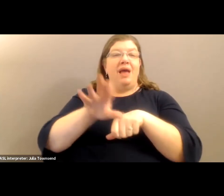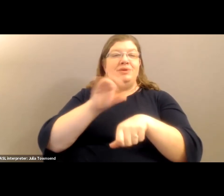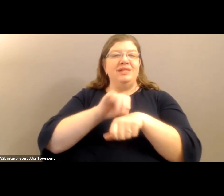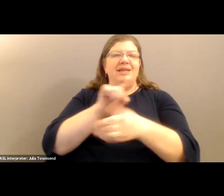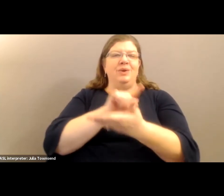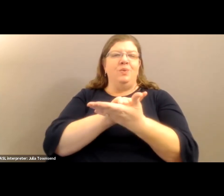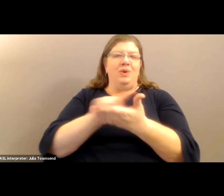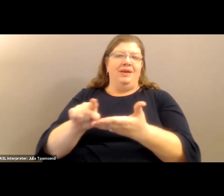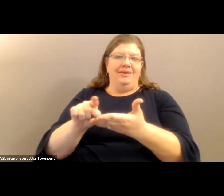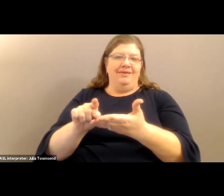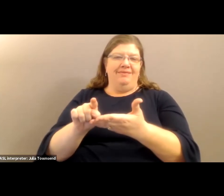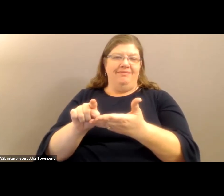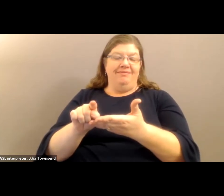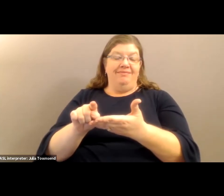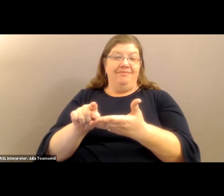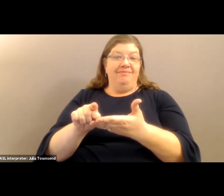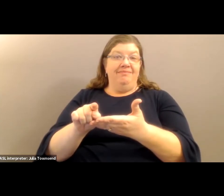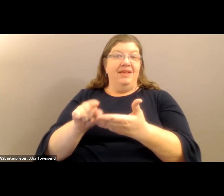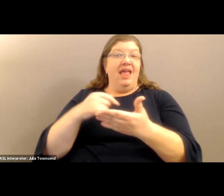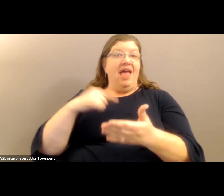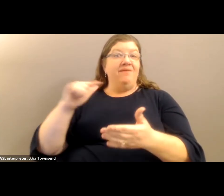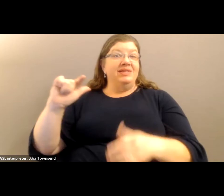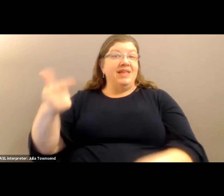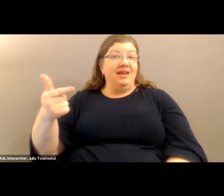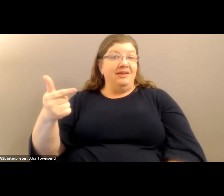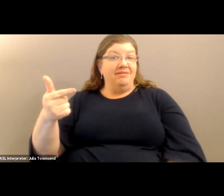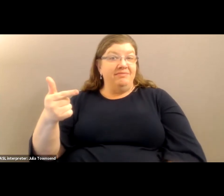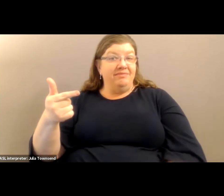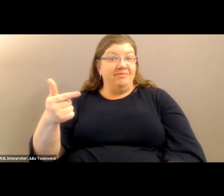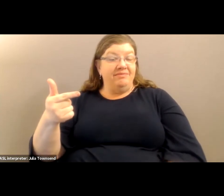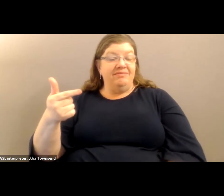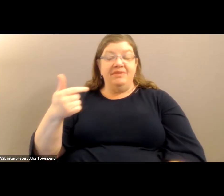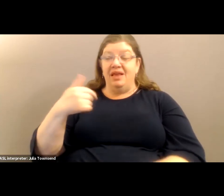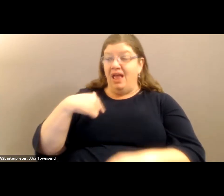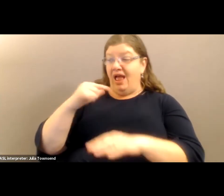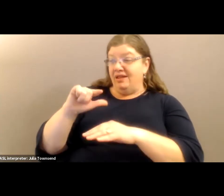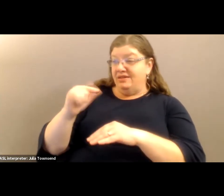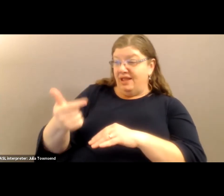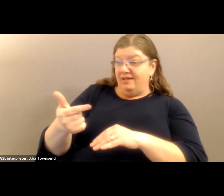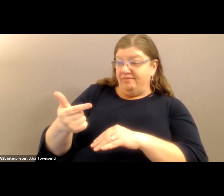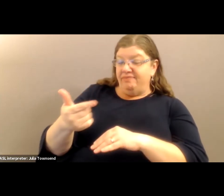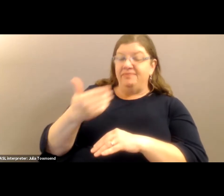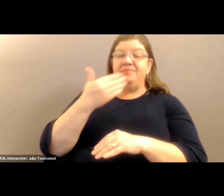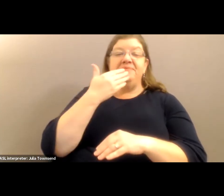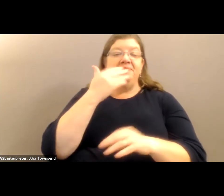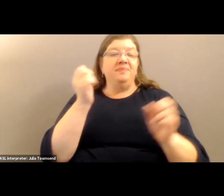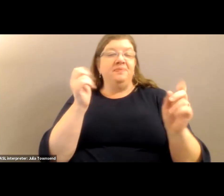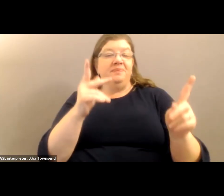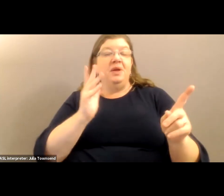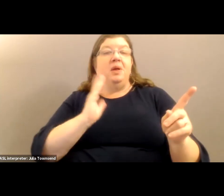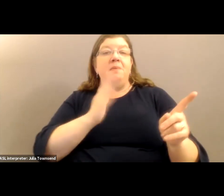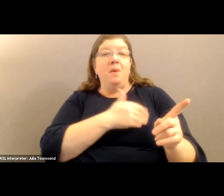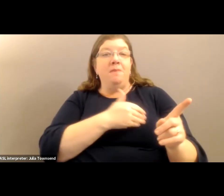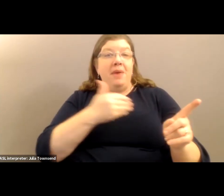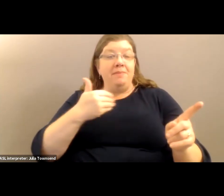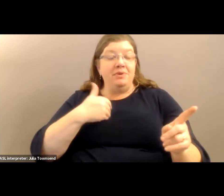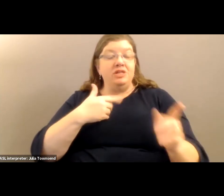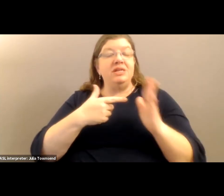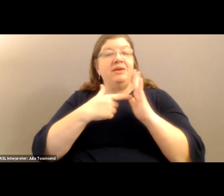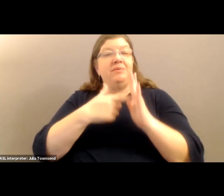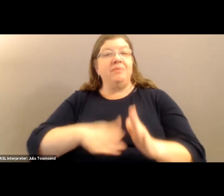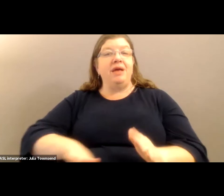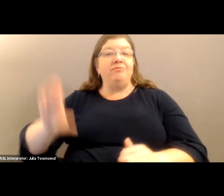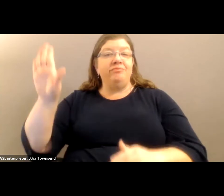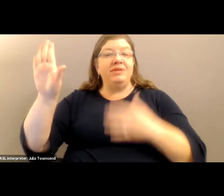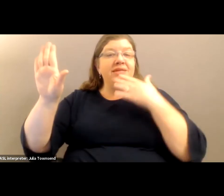Week. Do I have a second? I Ms. second. Alvarez? Okay, board members, please signify by raising